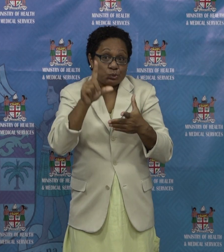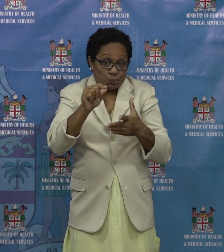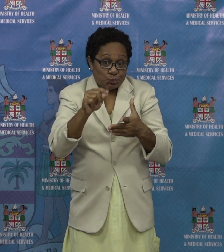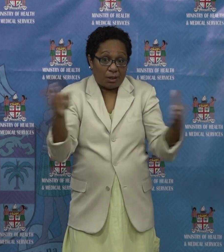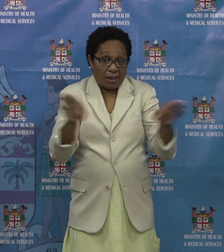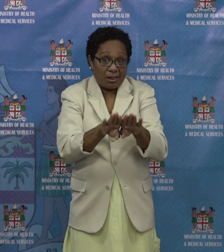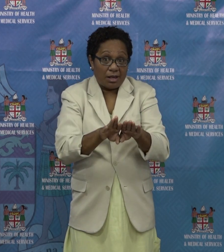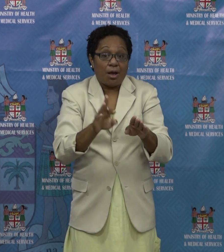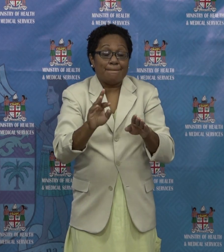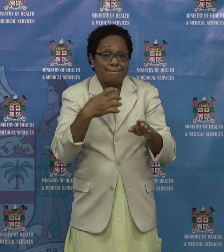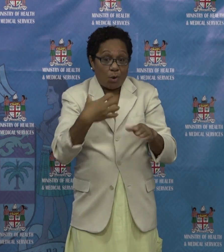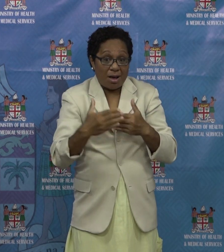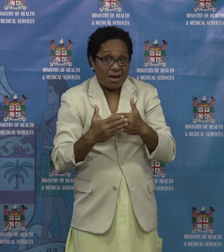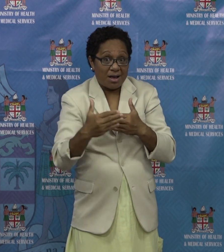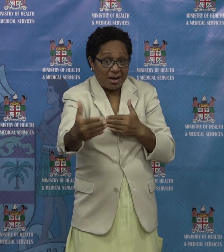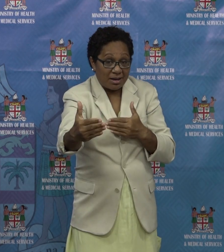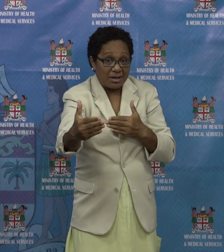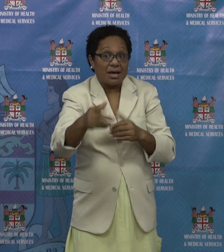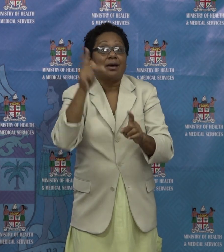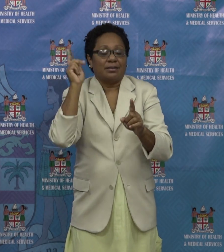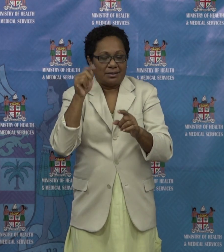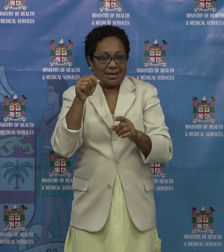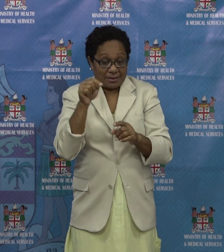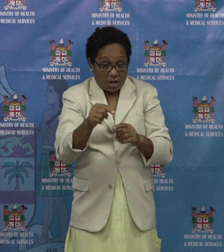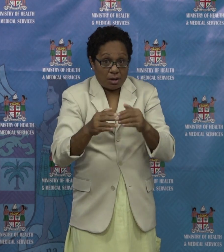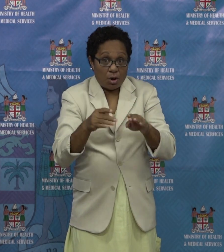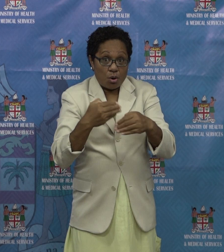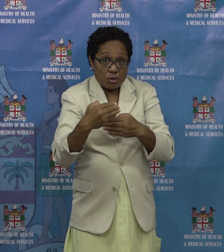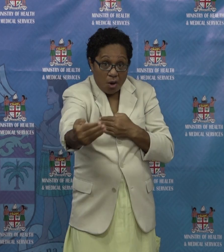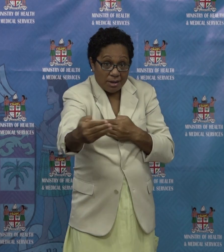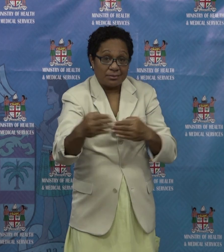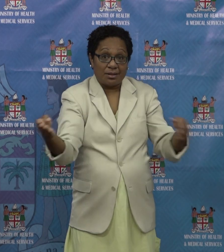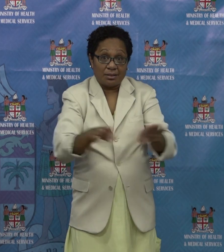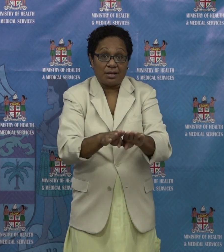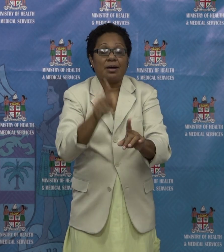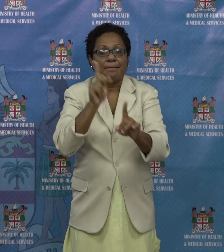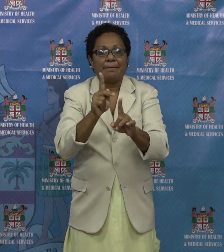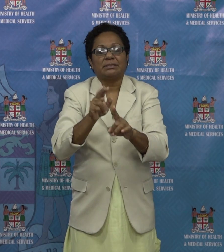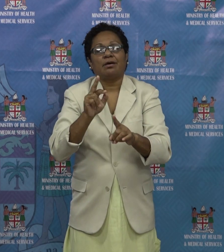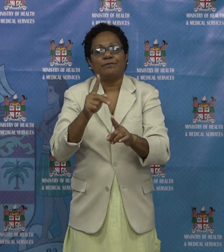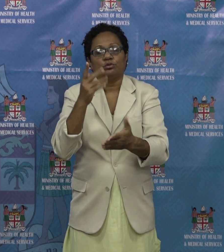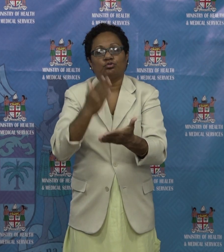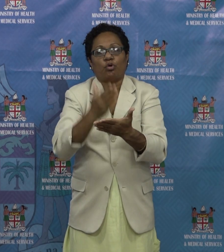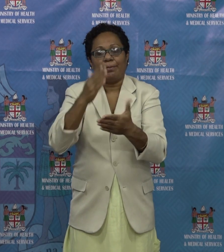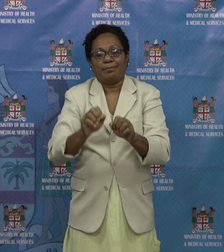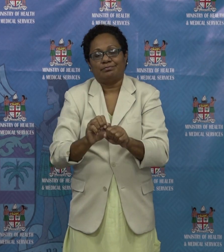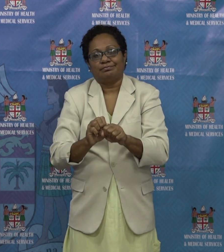is aimed at actually removing the virus or reducing, trying to eliminate the virus from